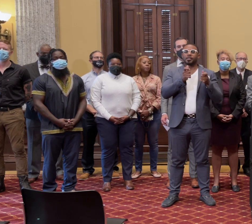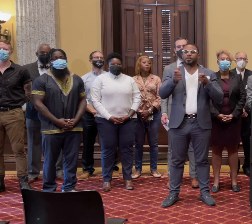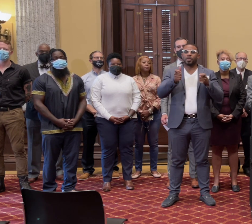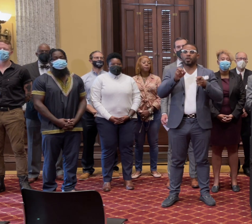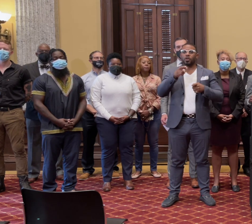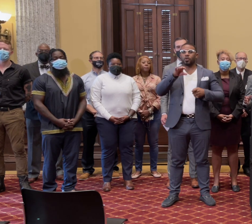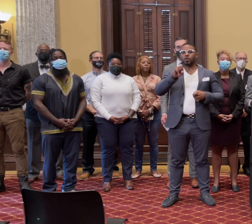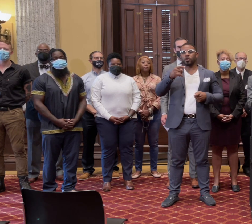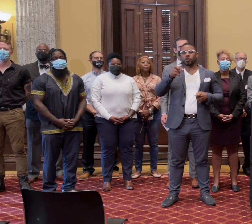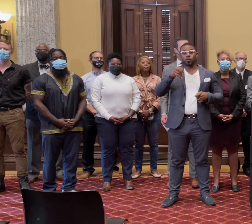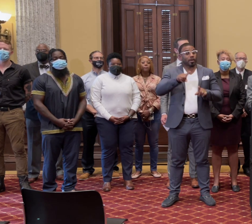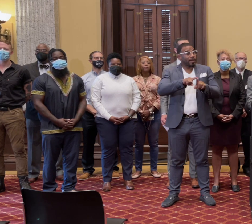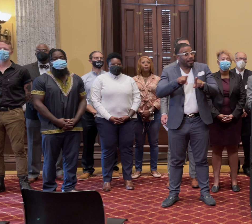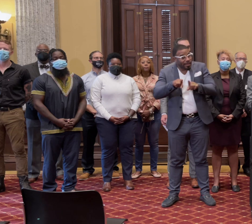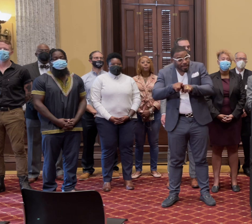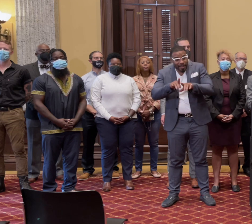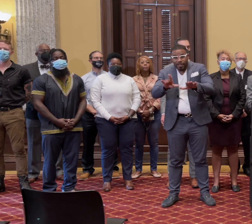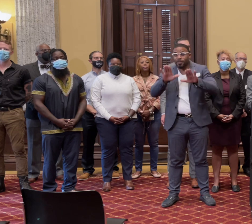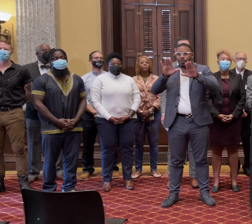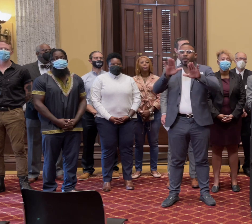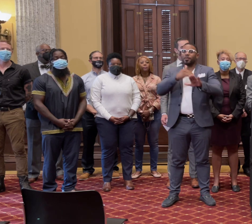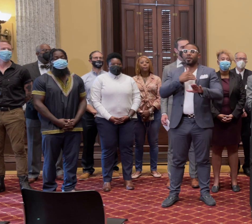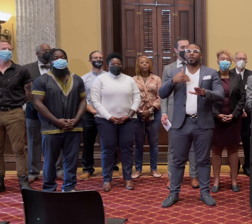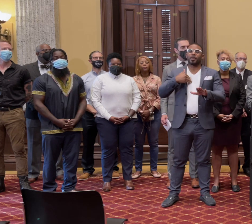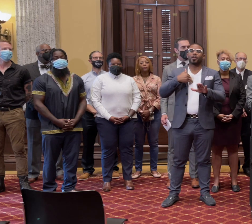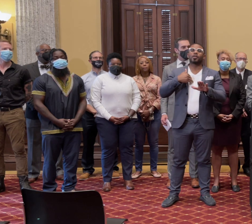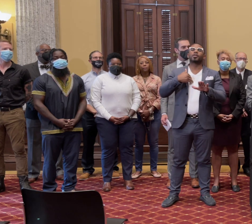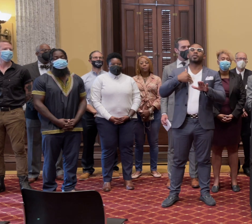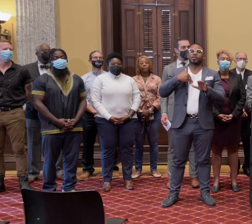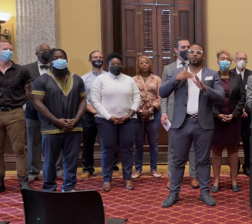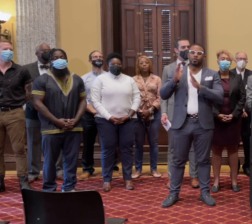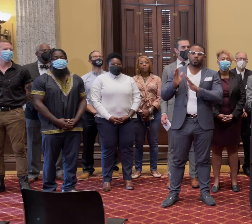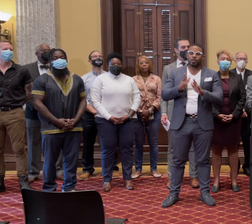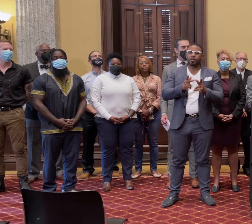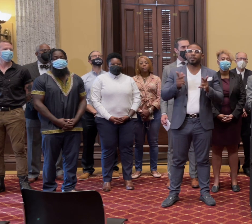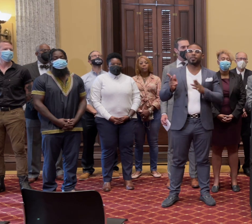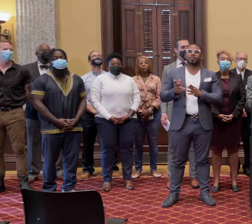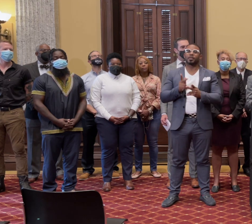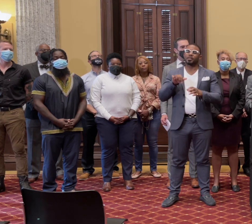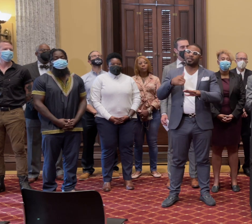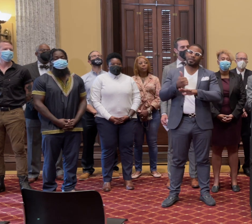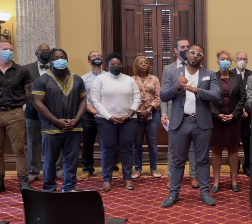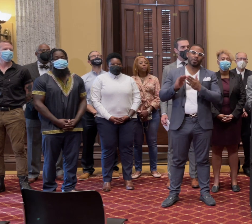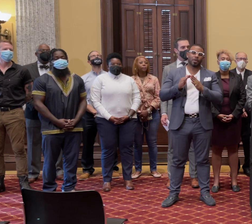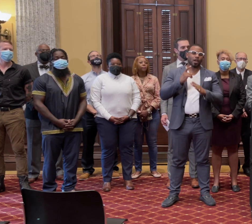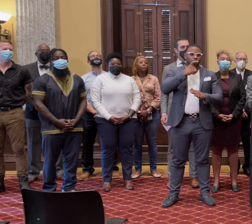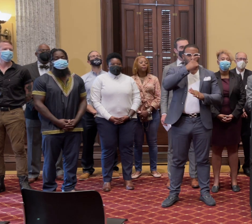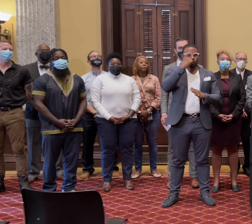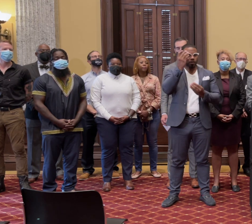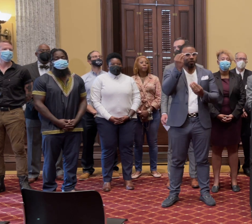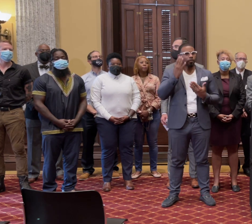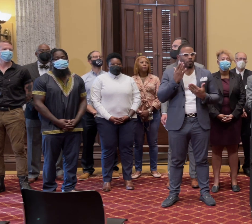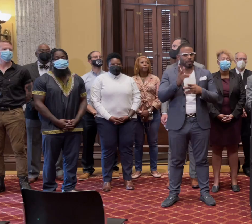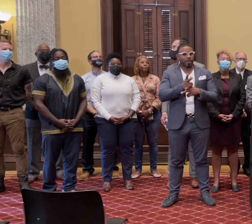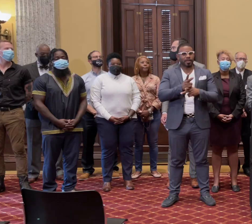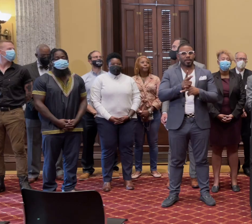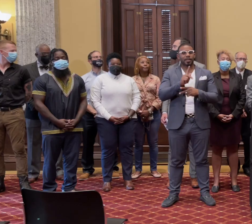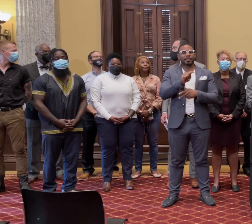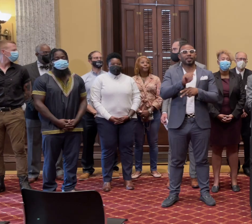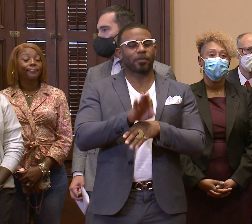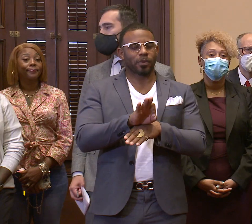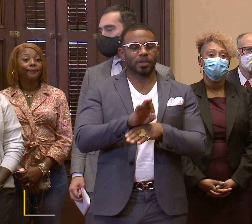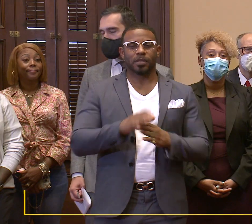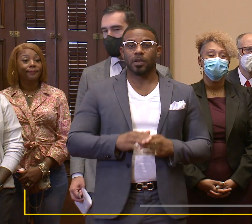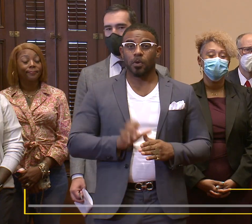Chris Shorter, and the fabulous members of the Collaborative Planning and Implementation Committee and our Trauma-Informed Care Task